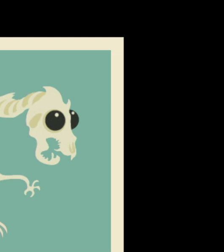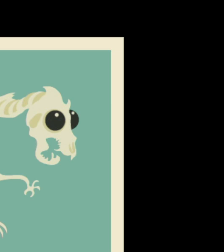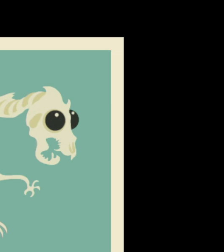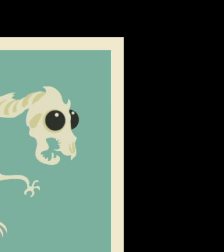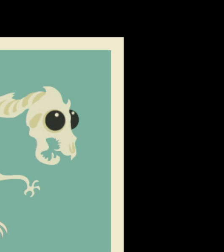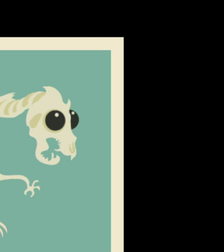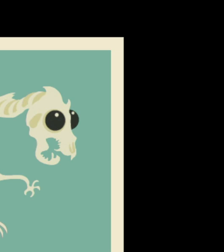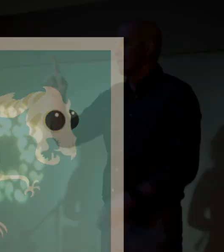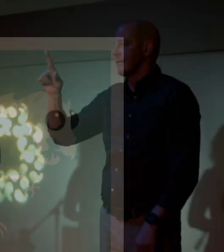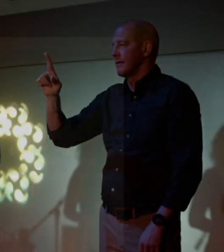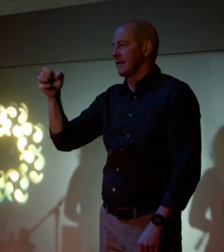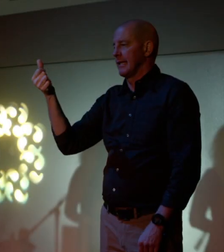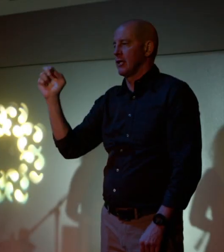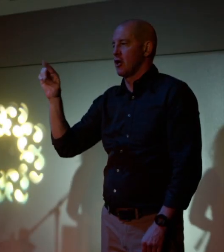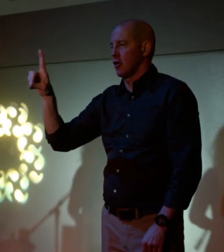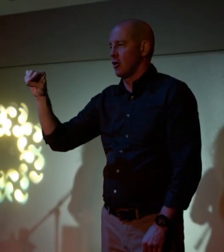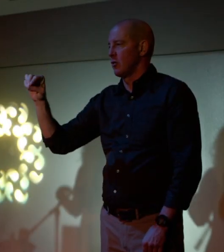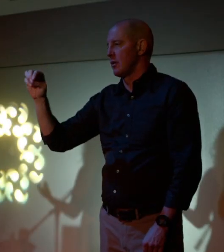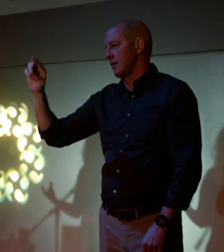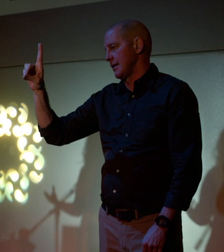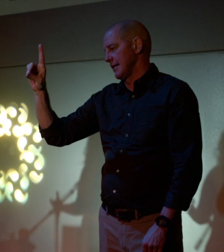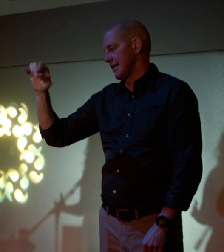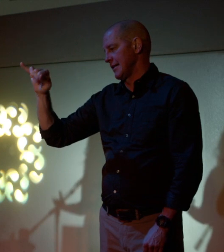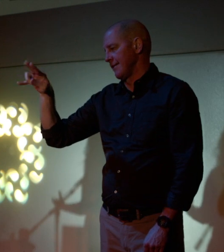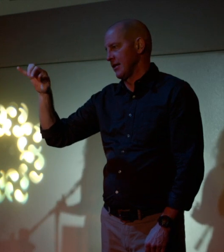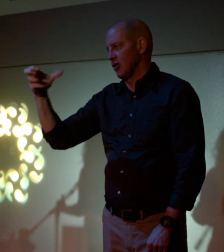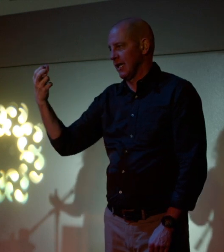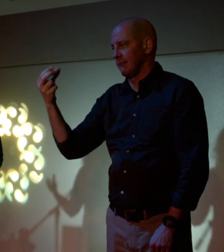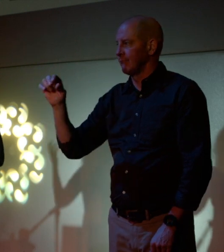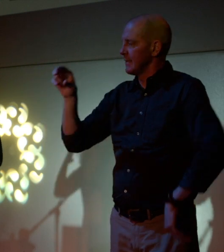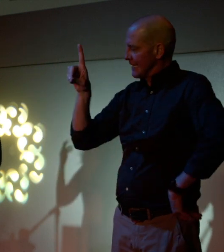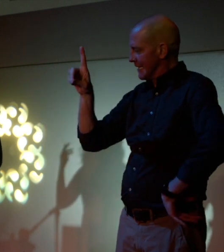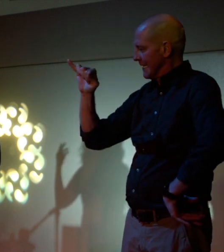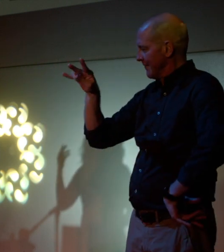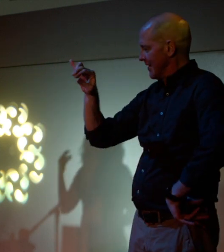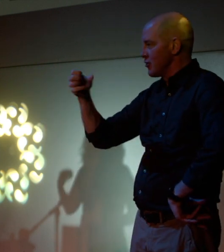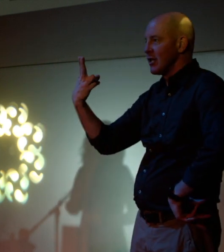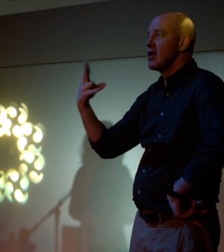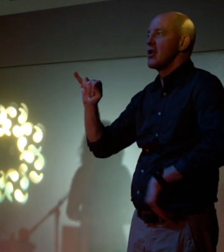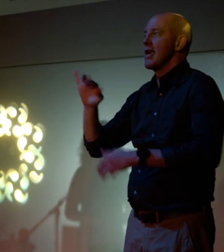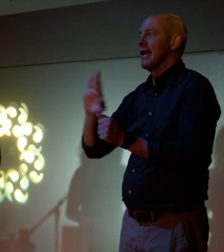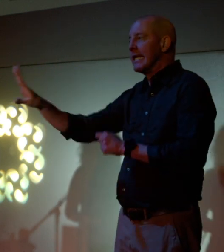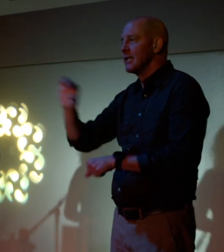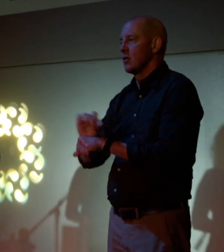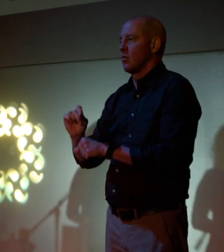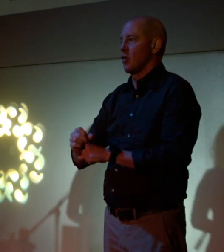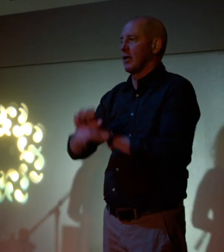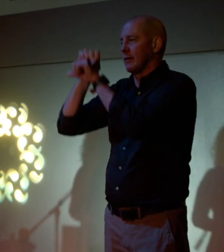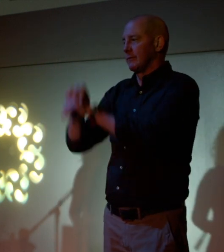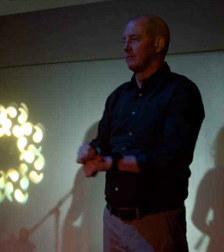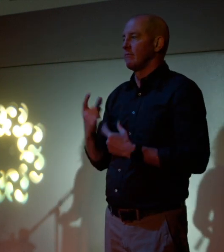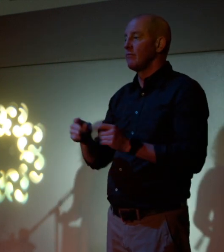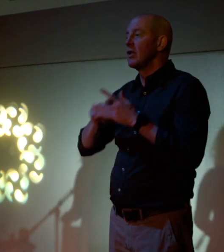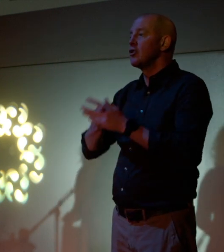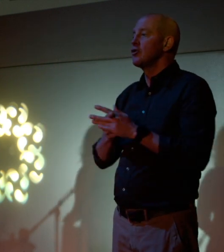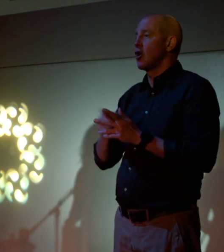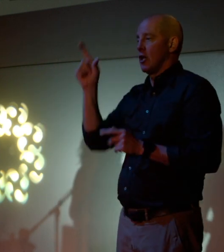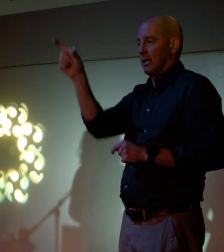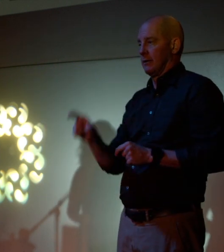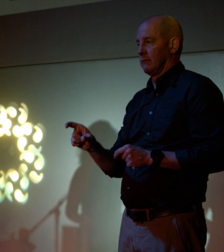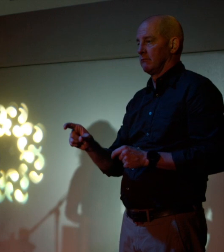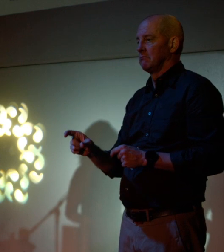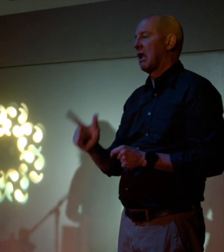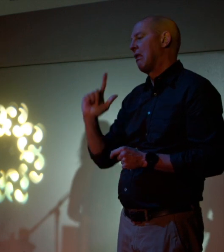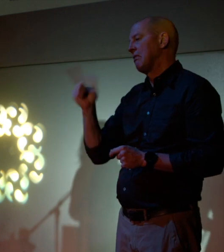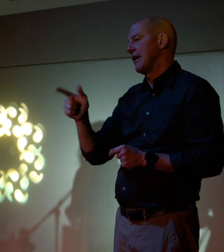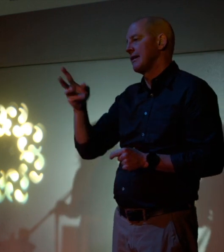Vinci's work habits. So to do that, we're going to start with this guy. We're going to start in Italy at the tail end of the